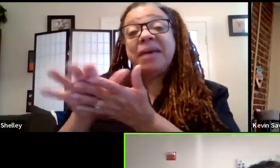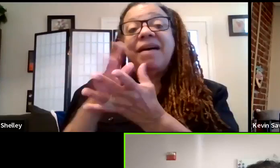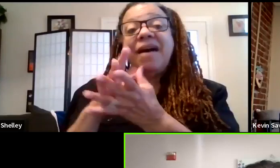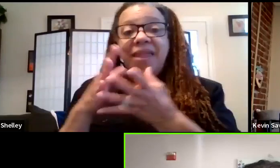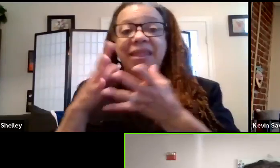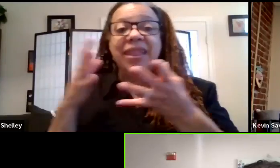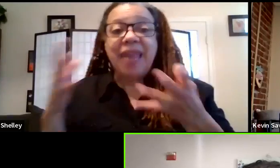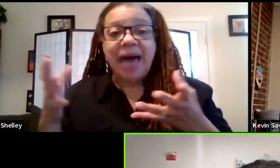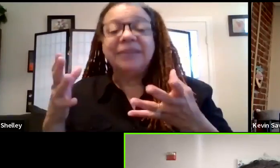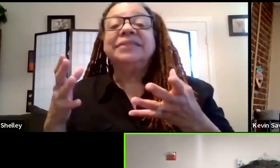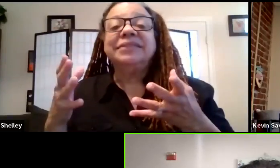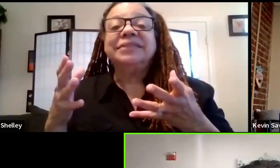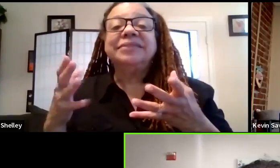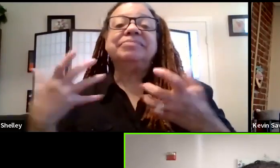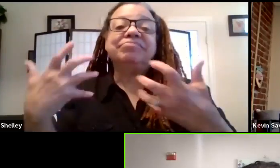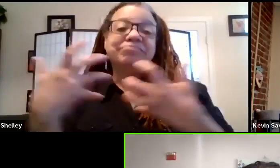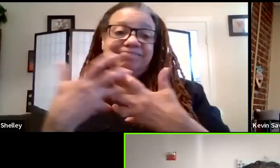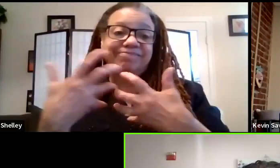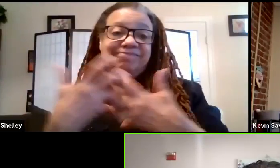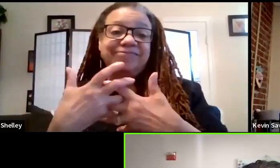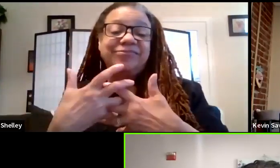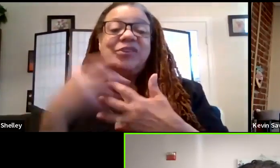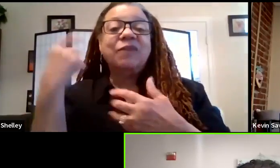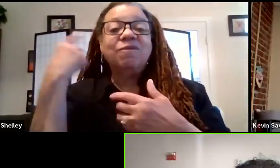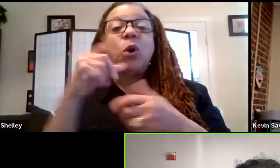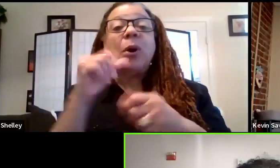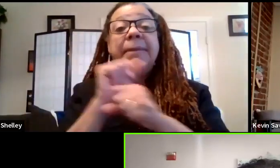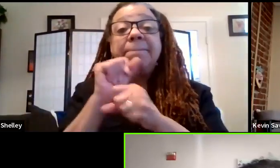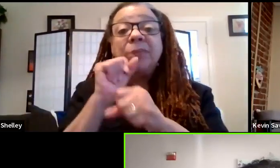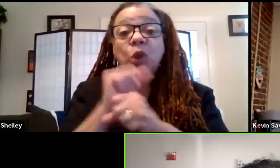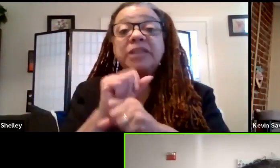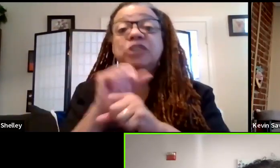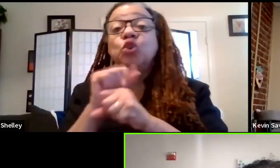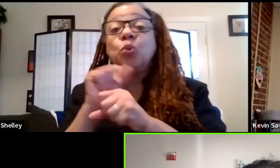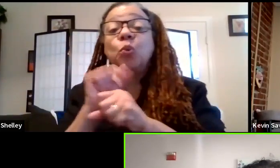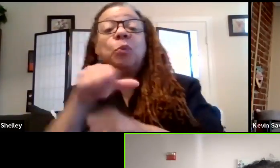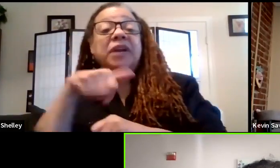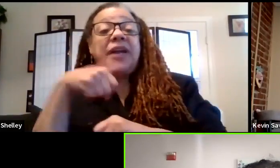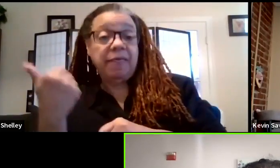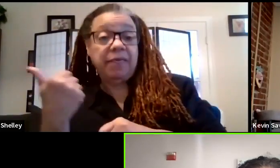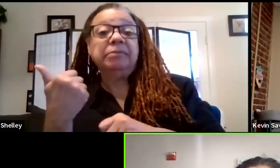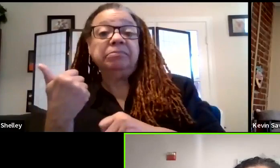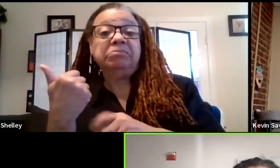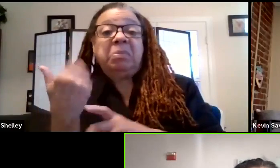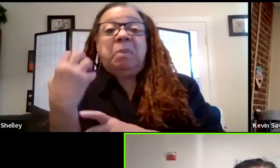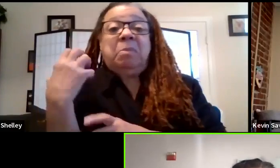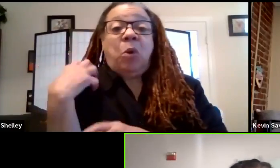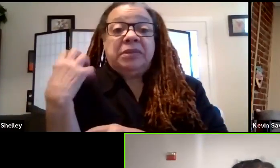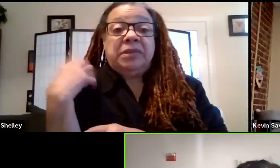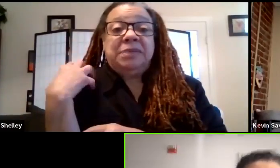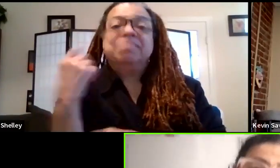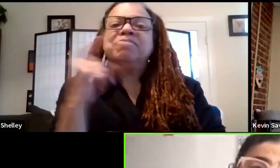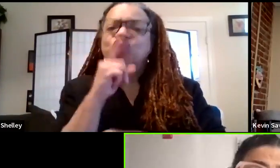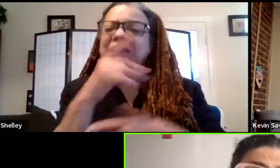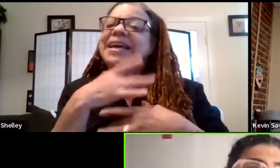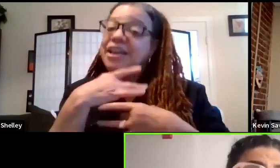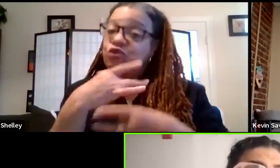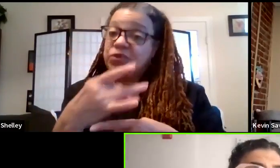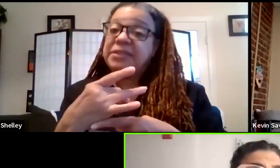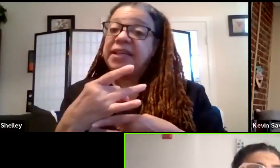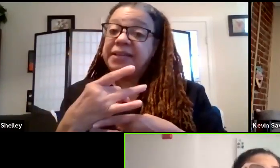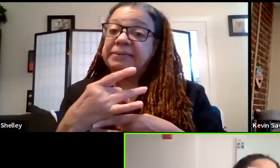pairing folks up for employees to work for these employers, which has been really interesting.